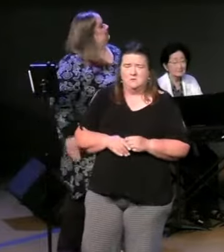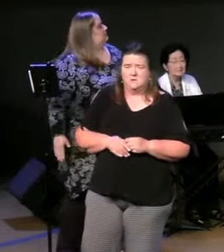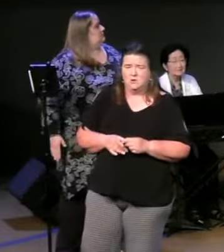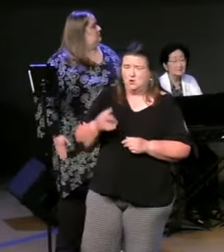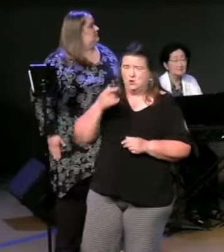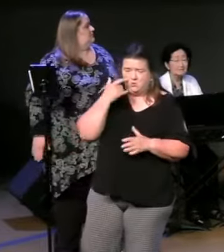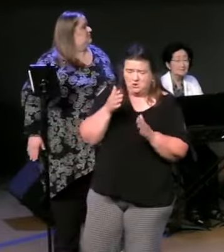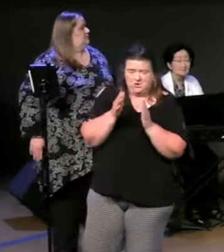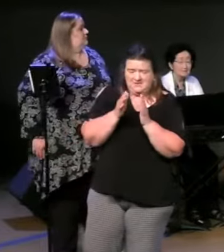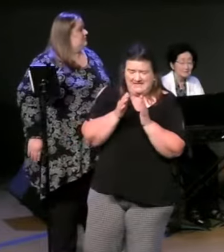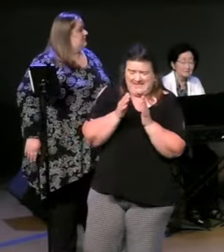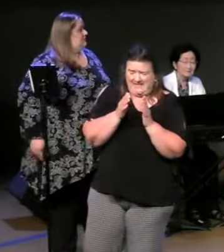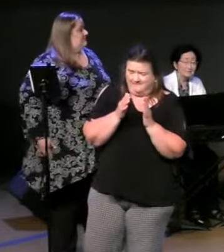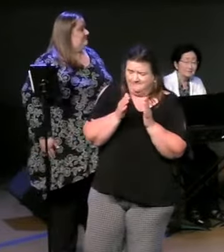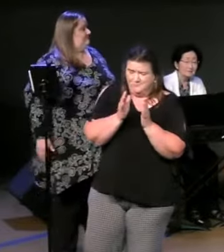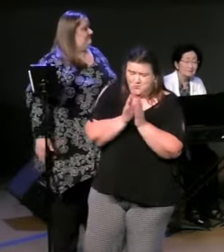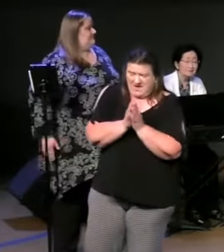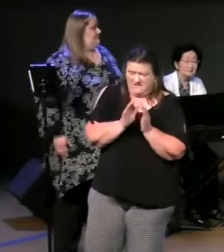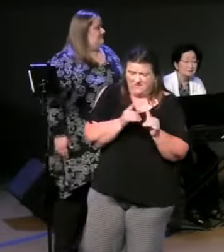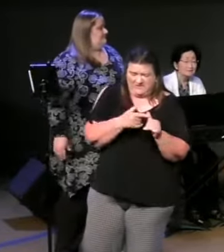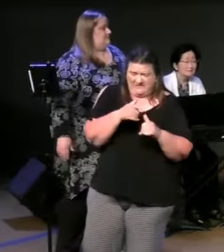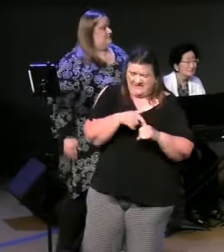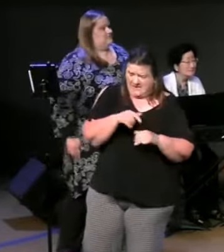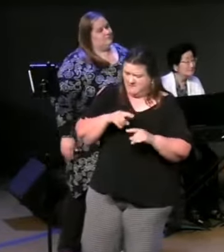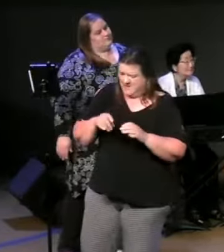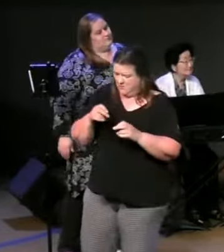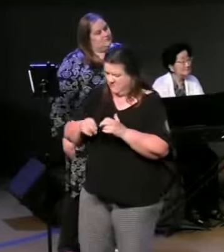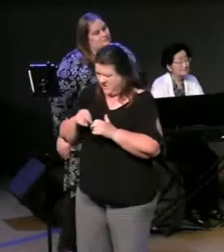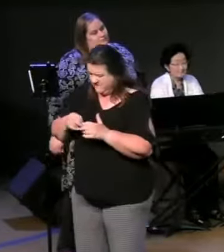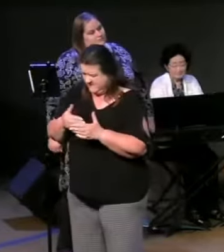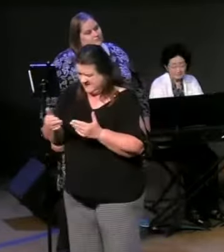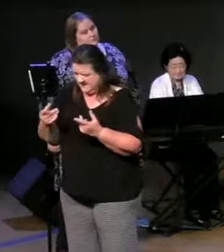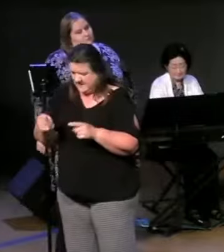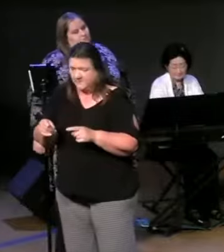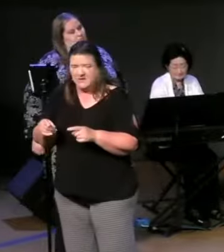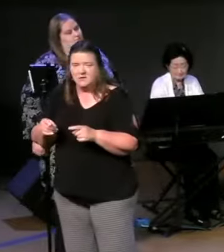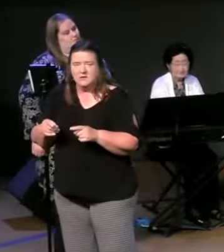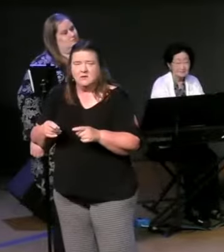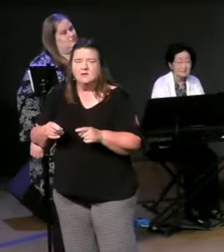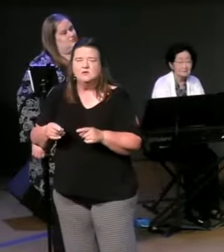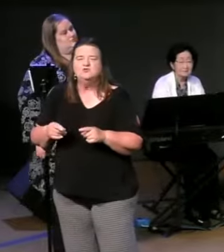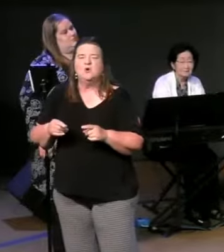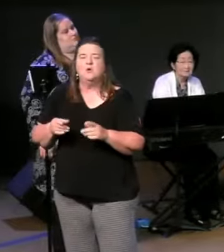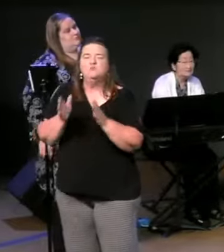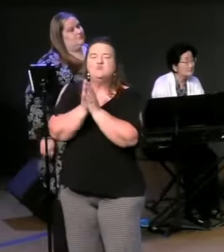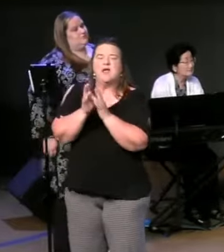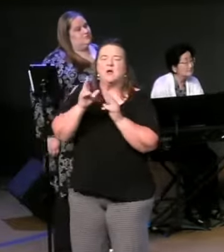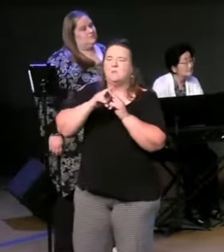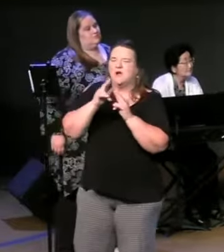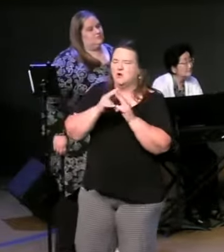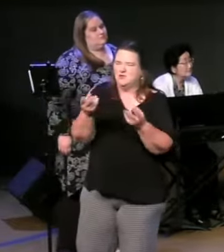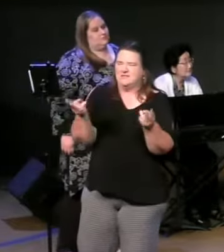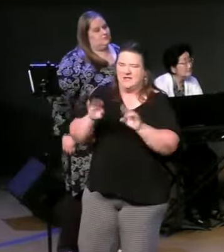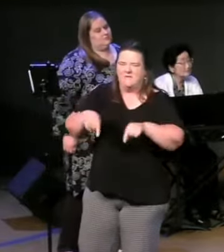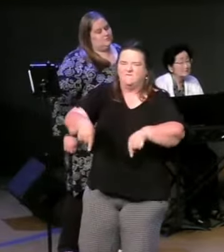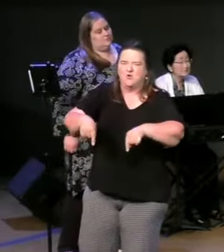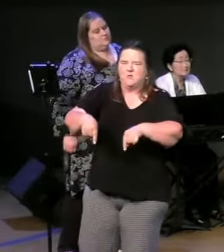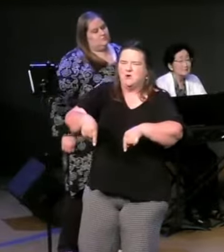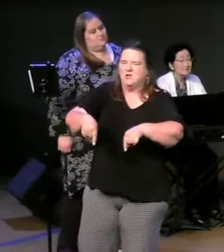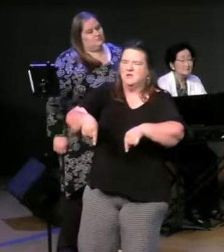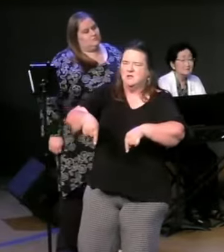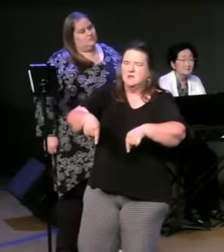that have things going on and problems, so I would invite the prayer partners to come forward. Let us partner with